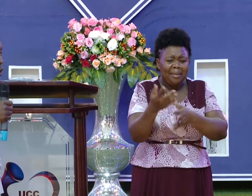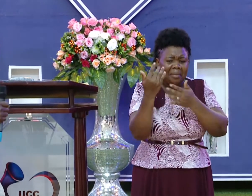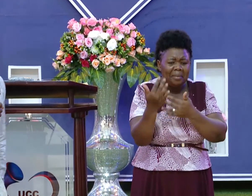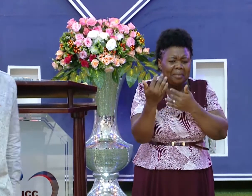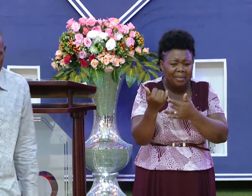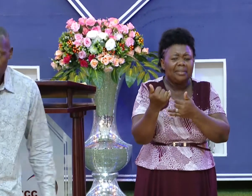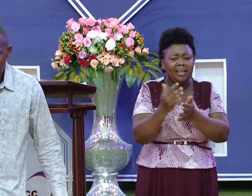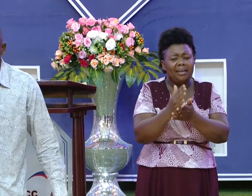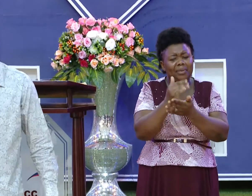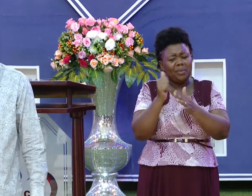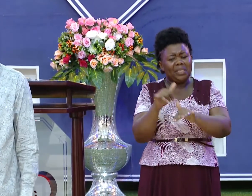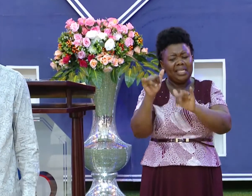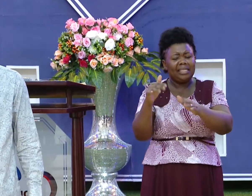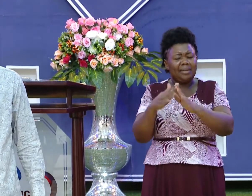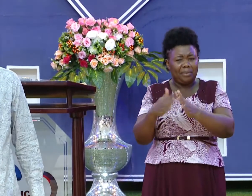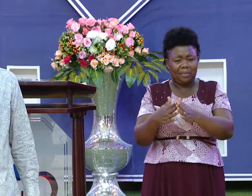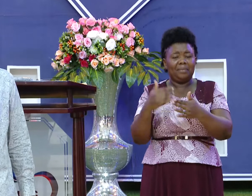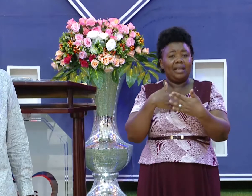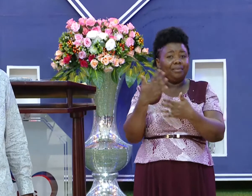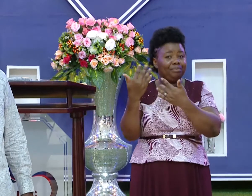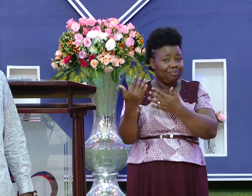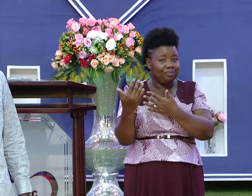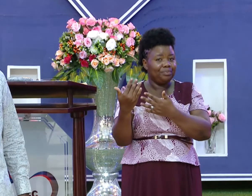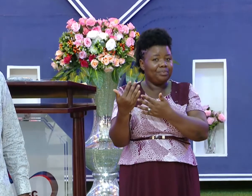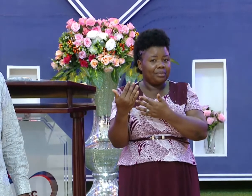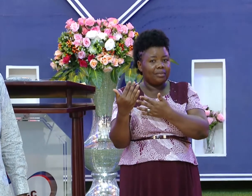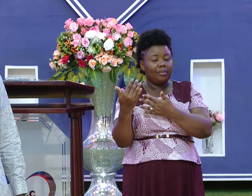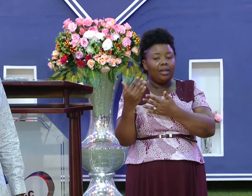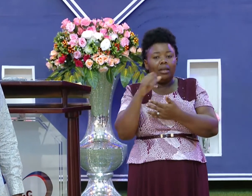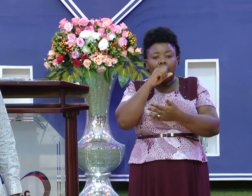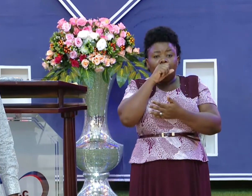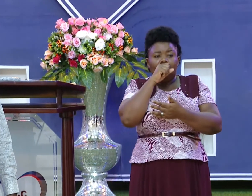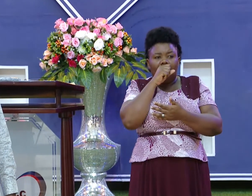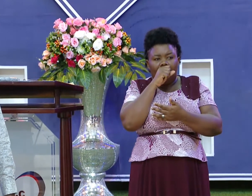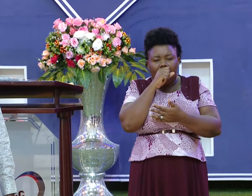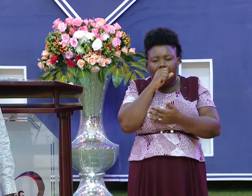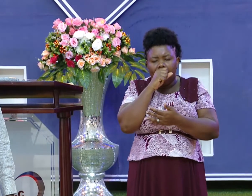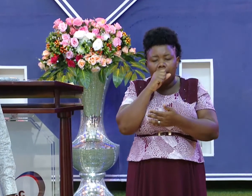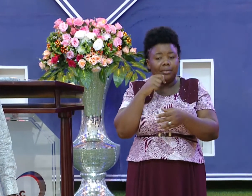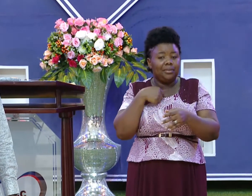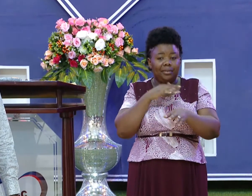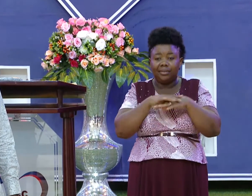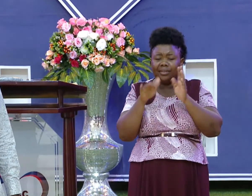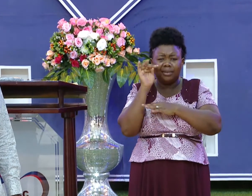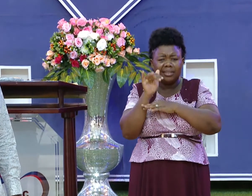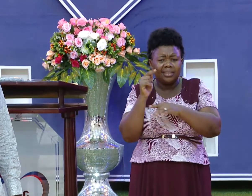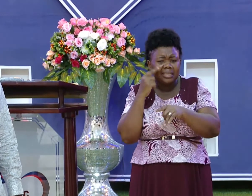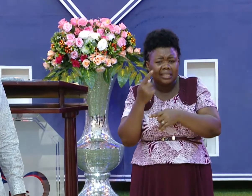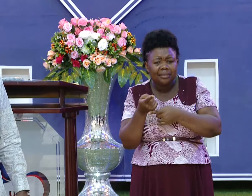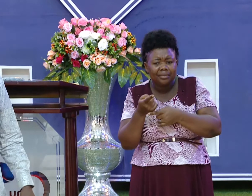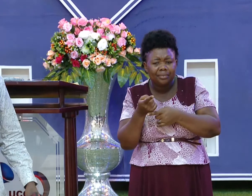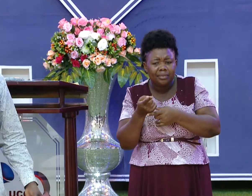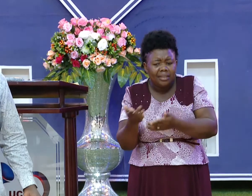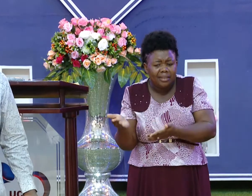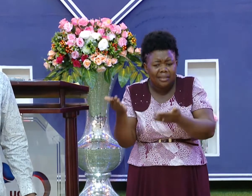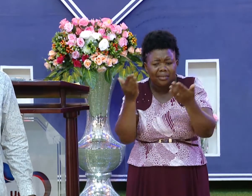now. The following day, I came back excited, saying it is spent a day there. I didn't even question. But I